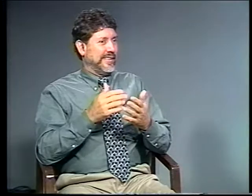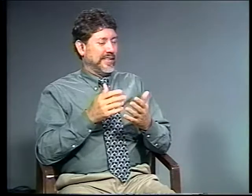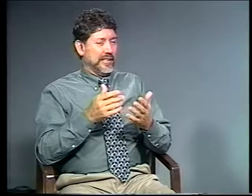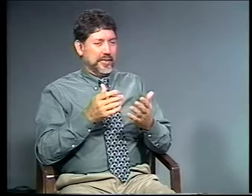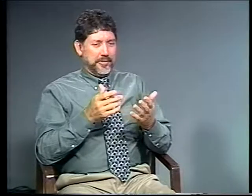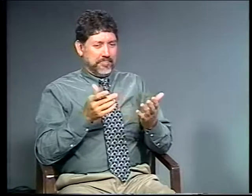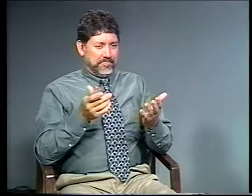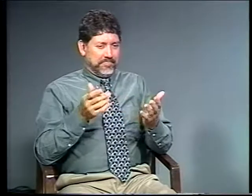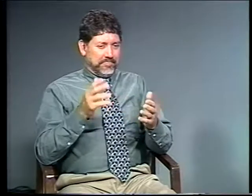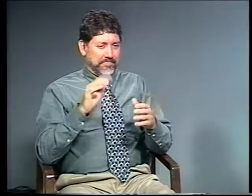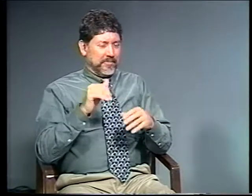what he was saying.